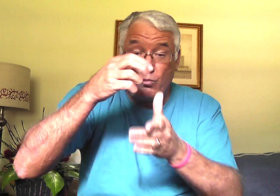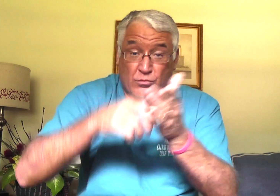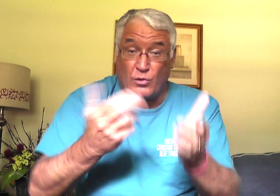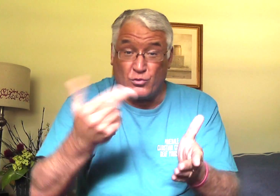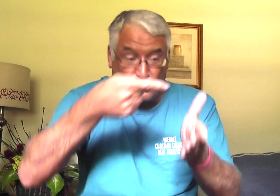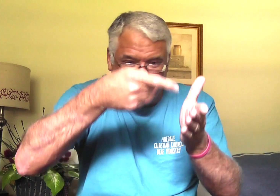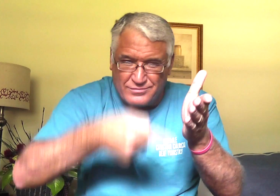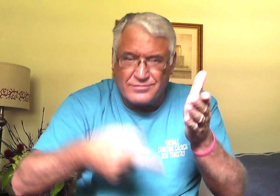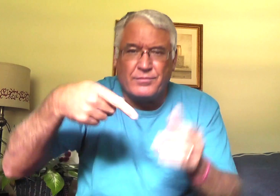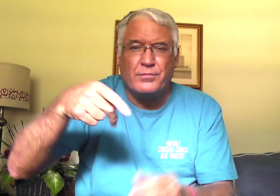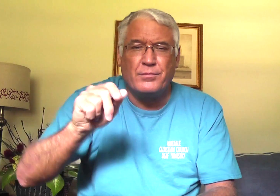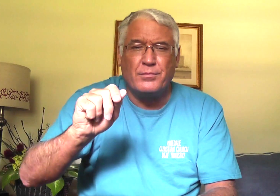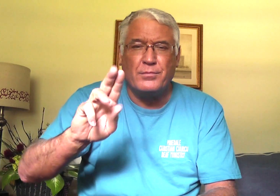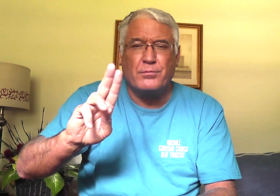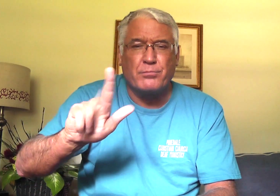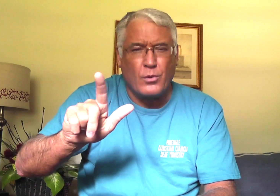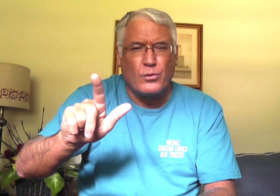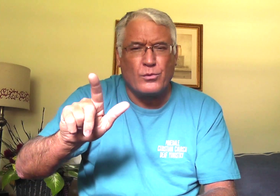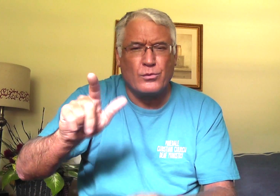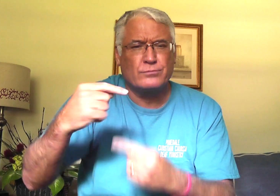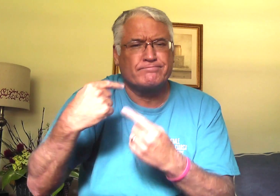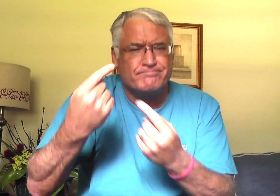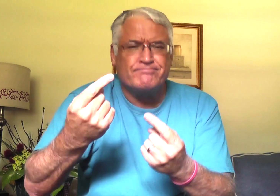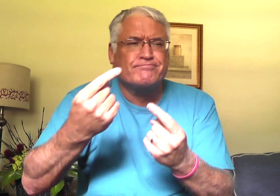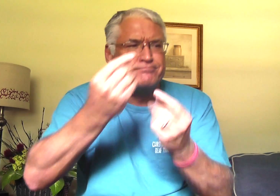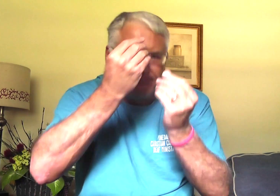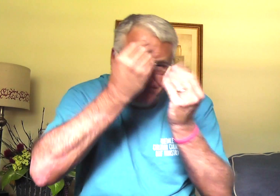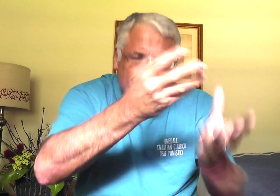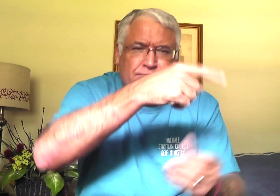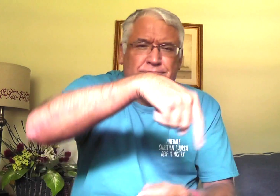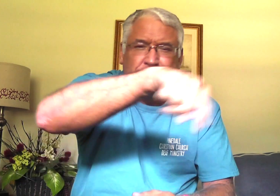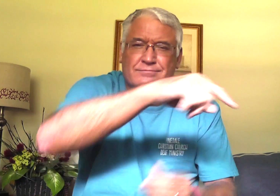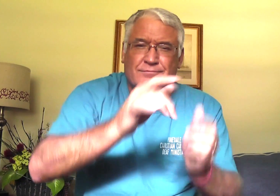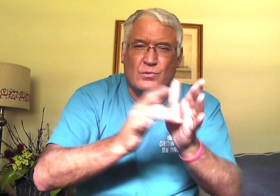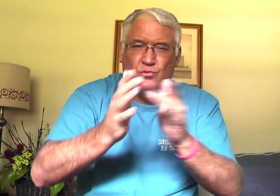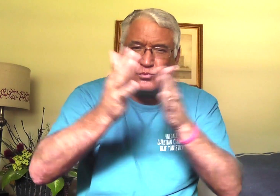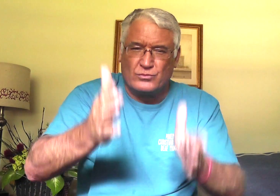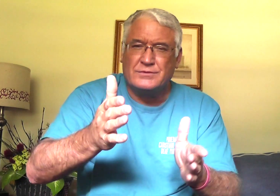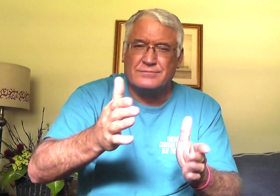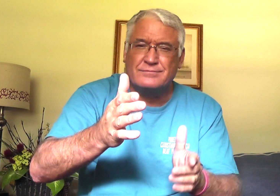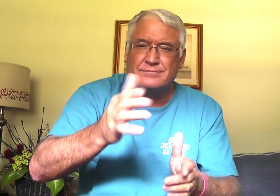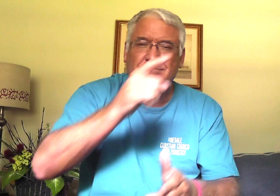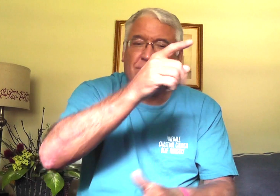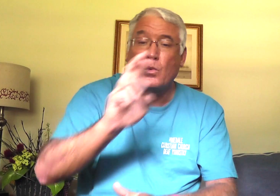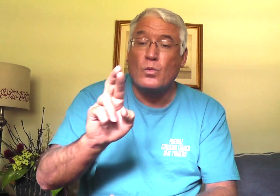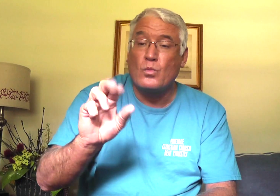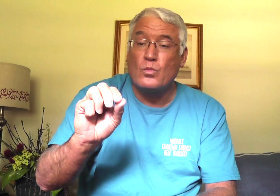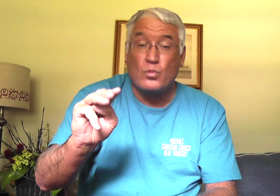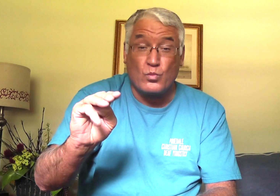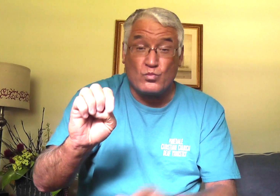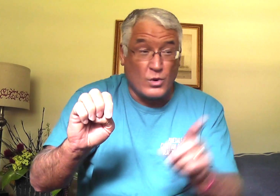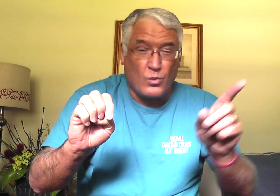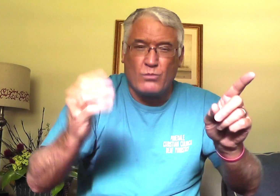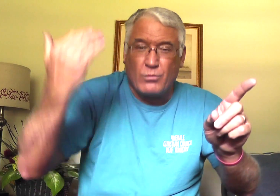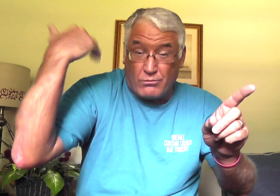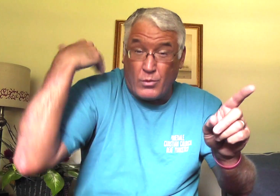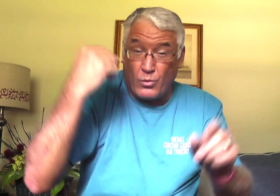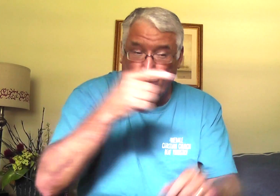Ever since we've been studying chapter 13, Paul has been informing these Christians of